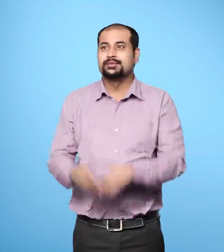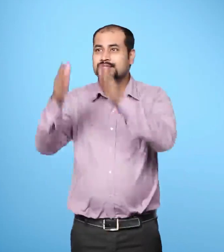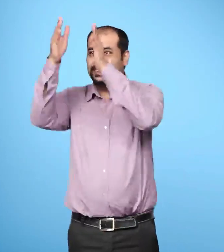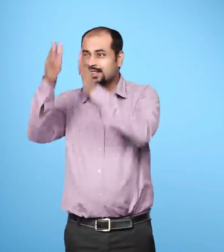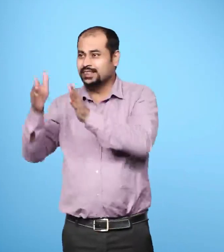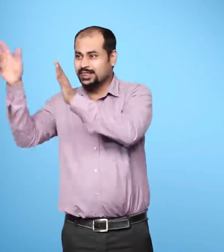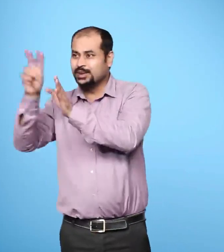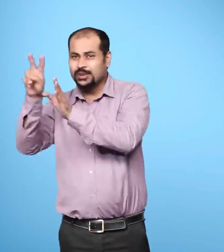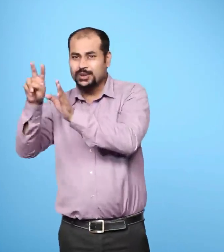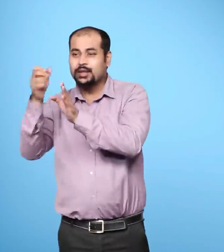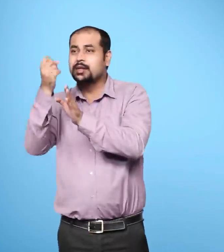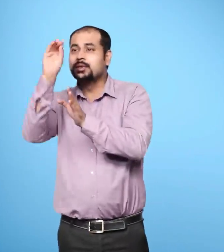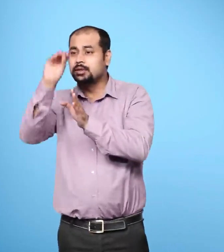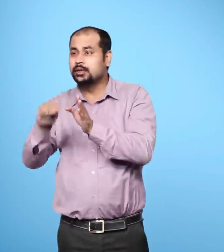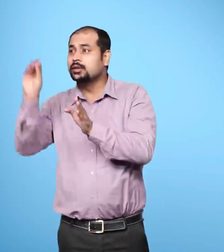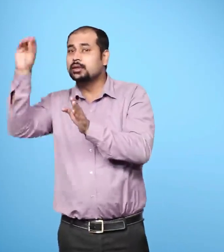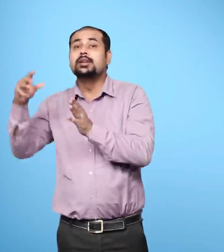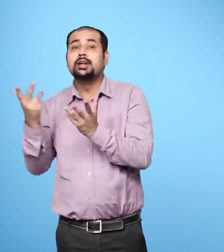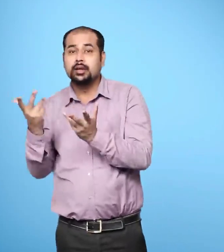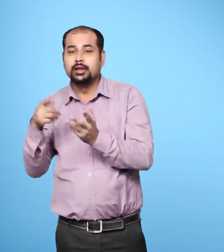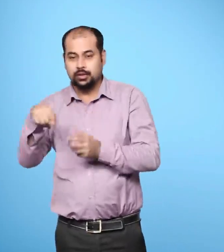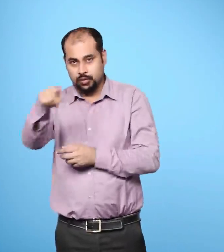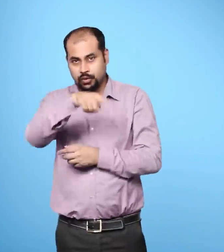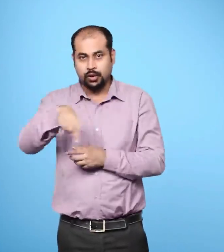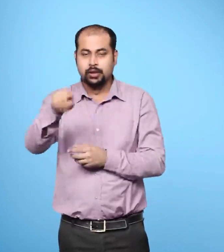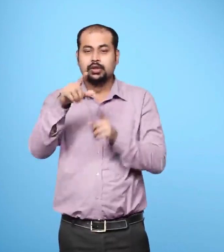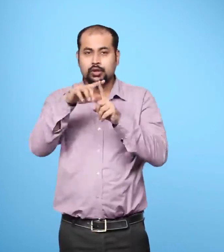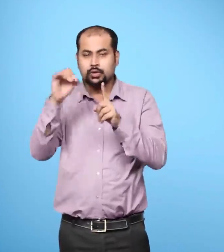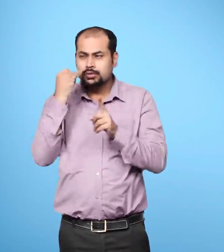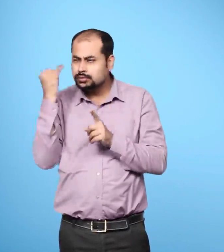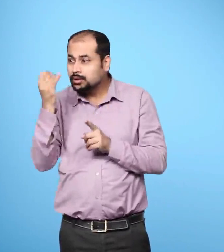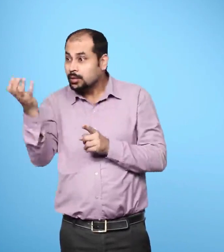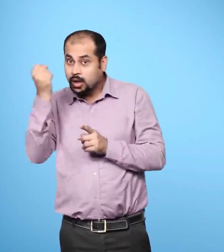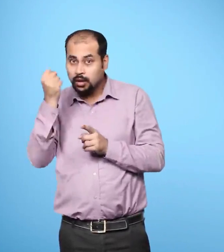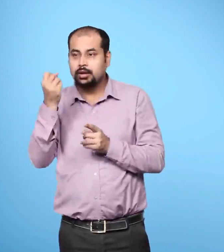Column 2 and column 3 are blank for you to fill the answers.